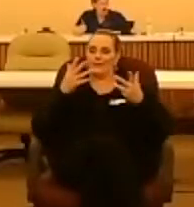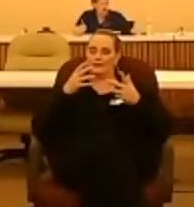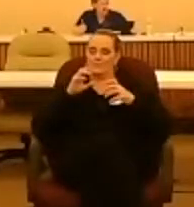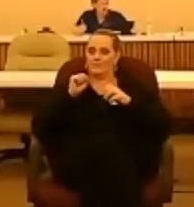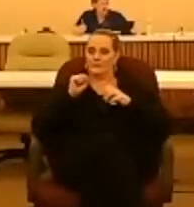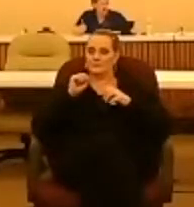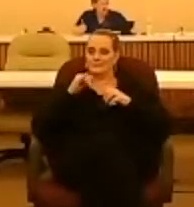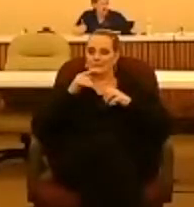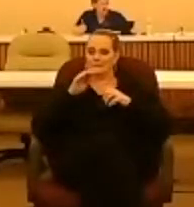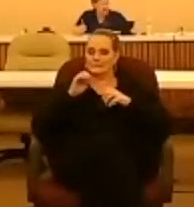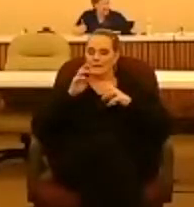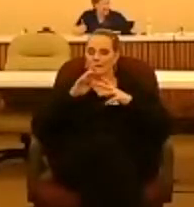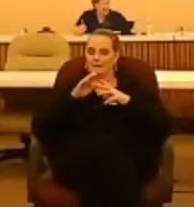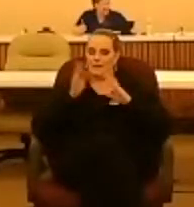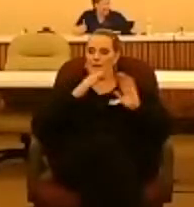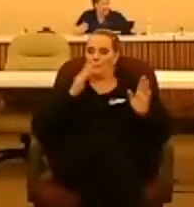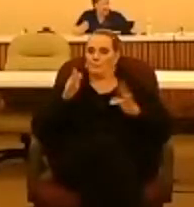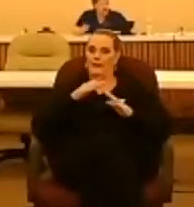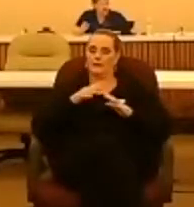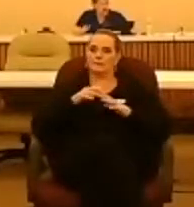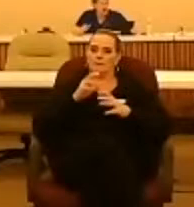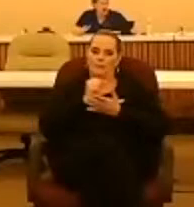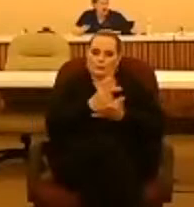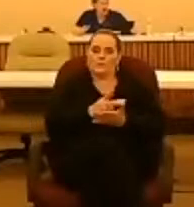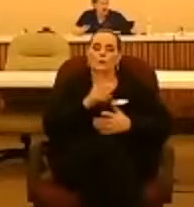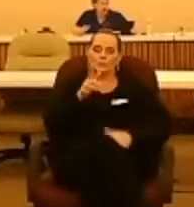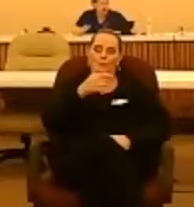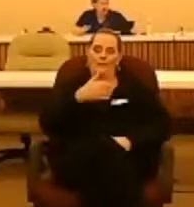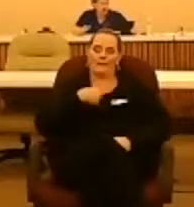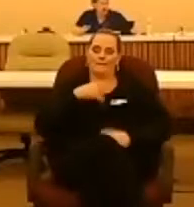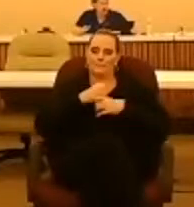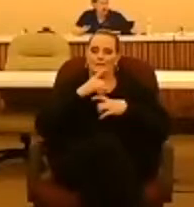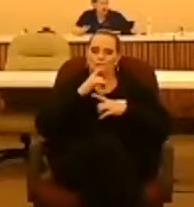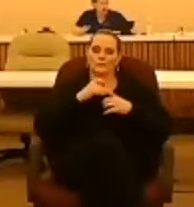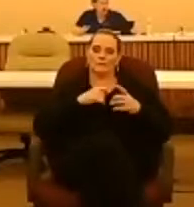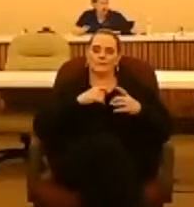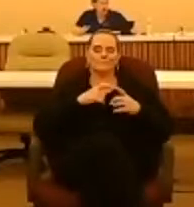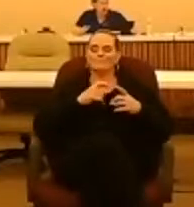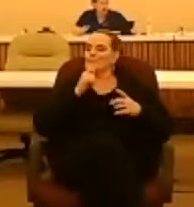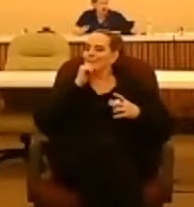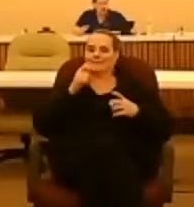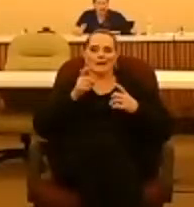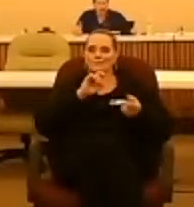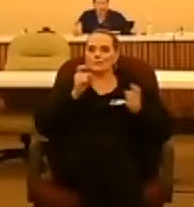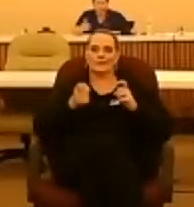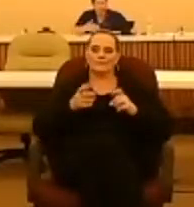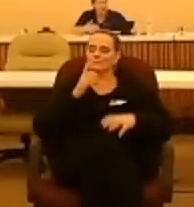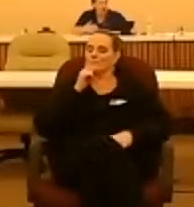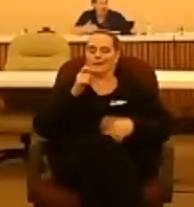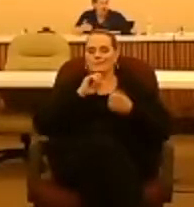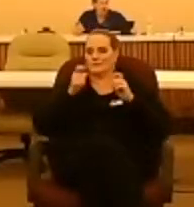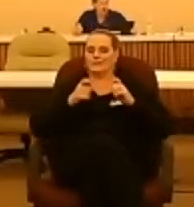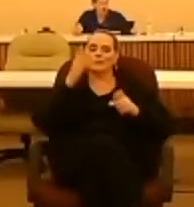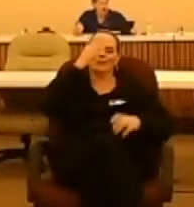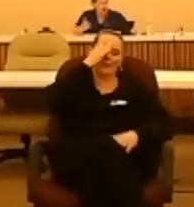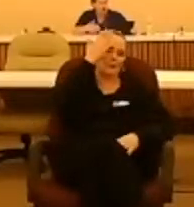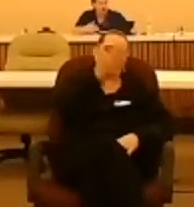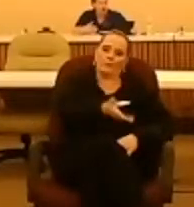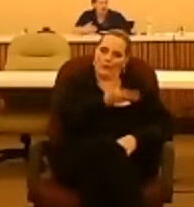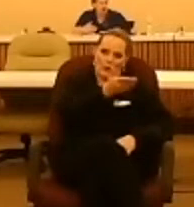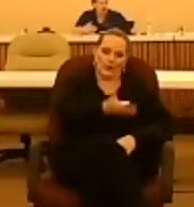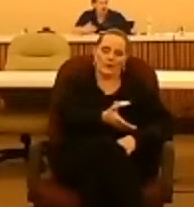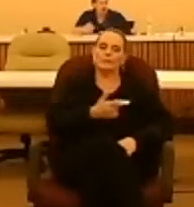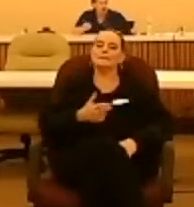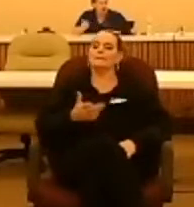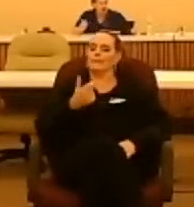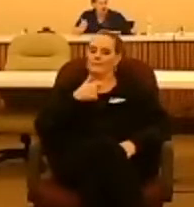plan approval or issuance of building permit. So they've got to get that. It won't change. It doesn't change. We know they're there. They're